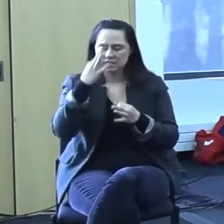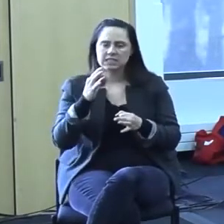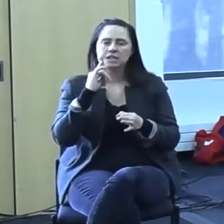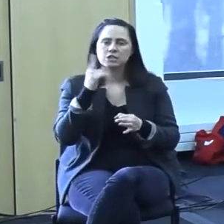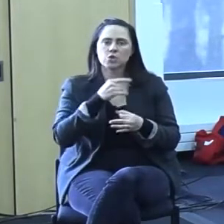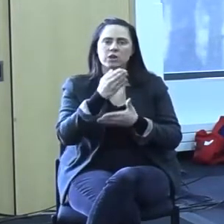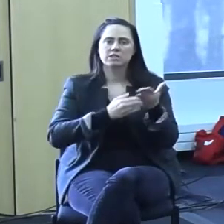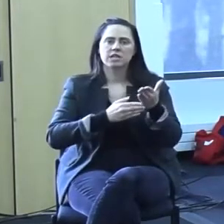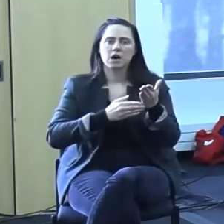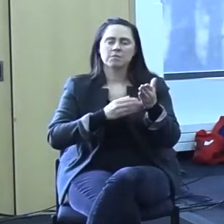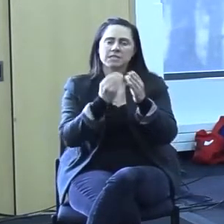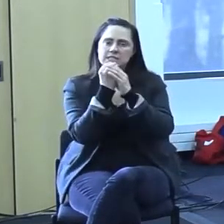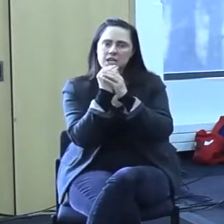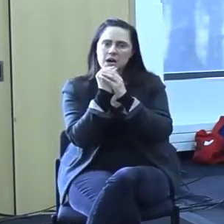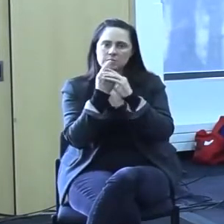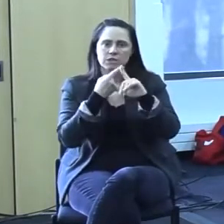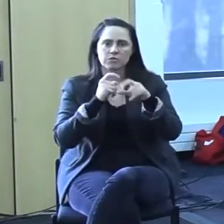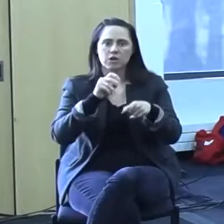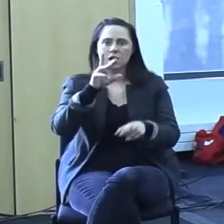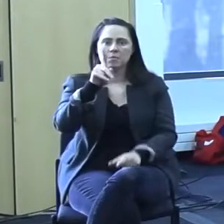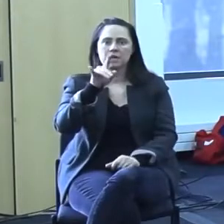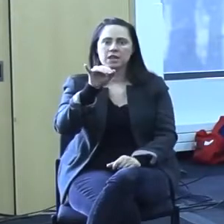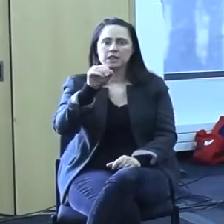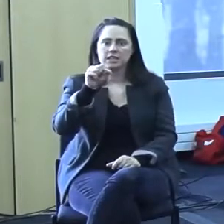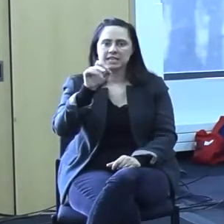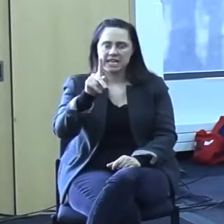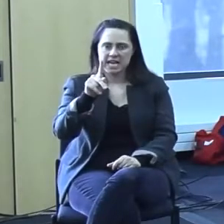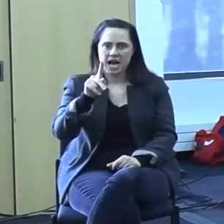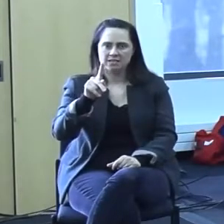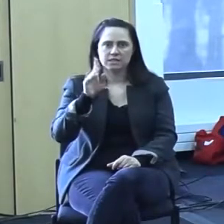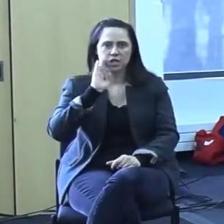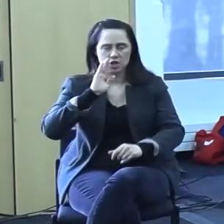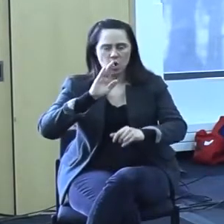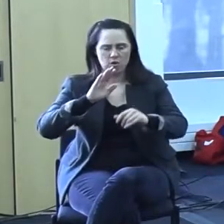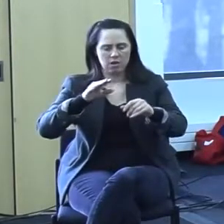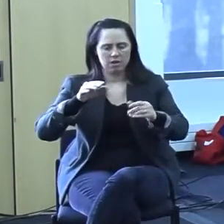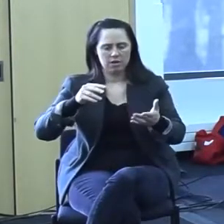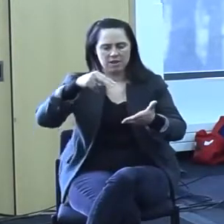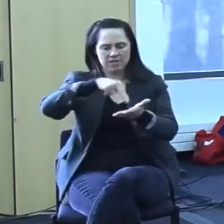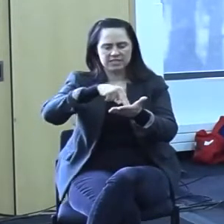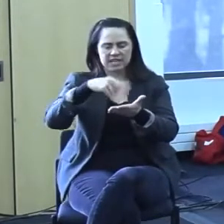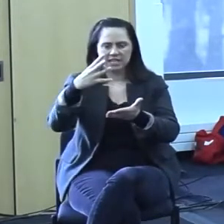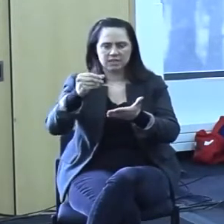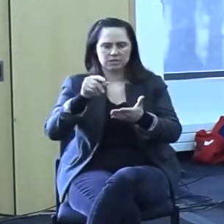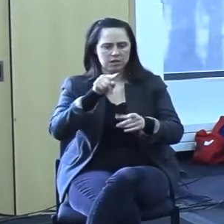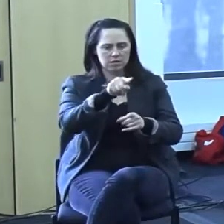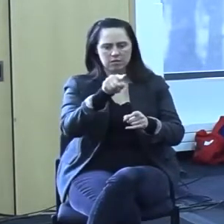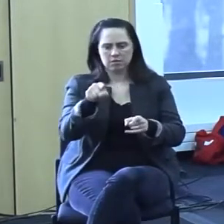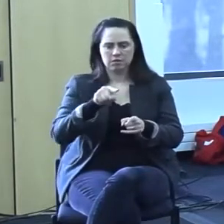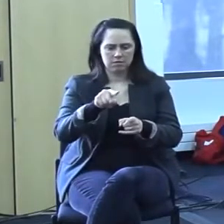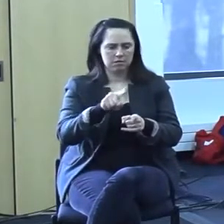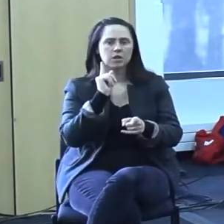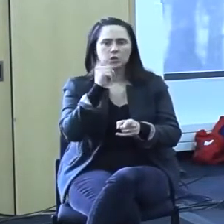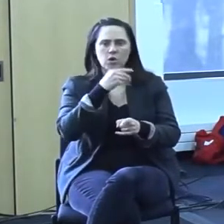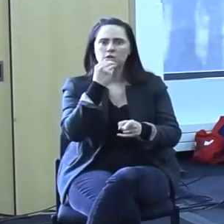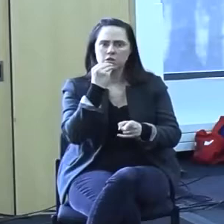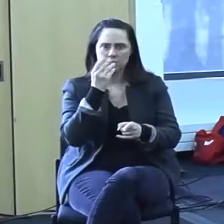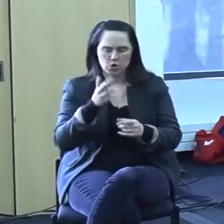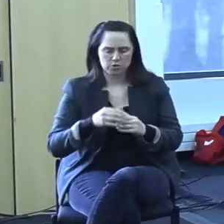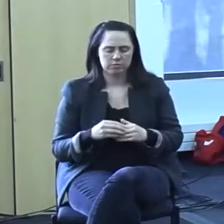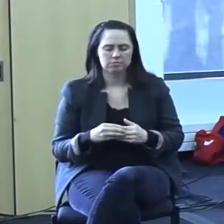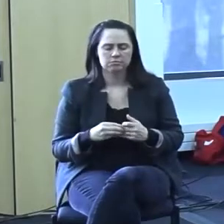some subs from the kiosks outside in the hallway outside of the food service area there, the